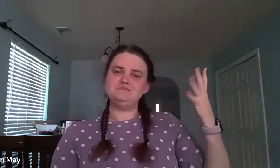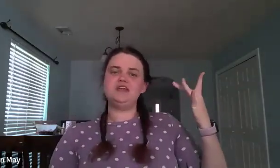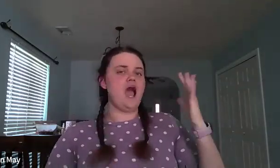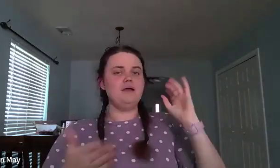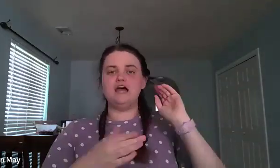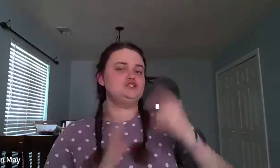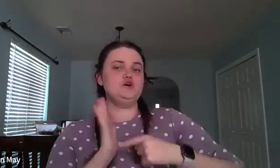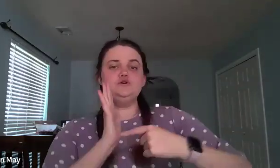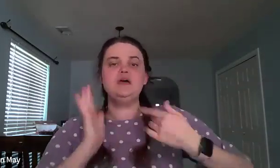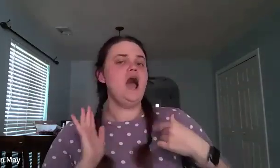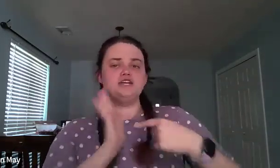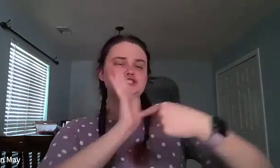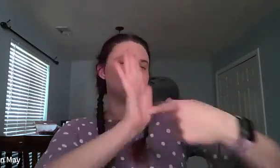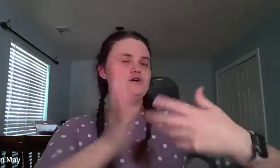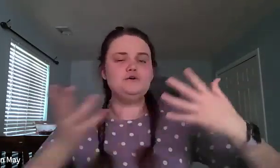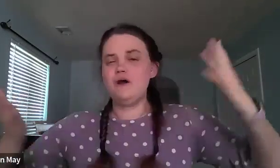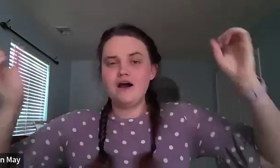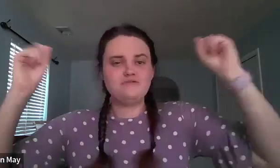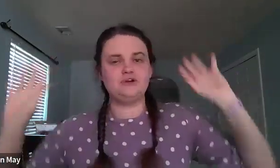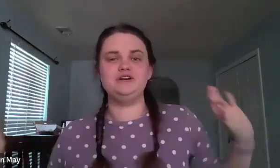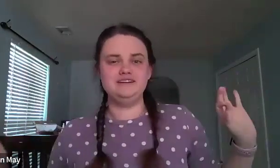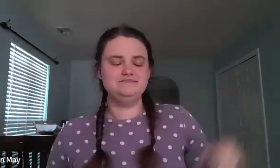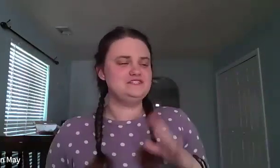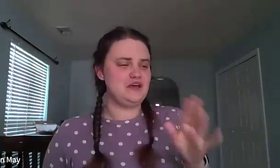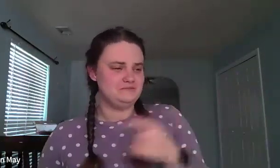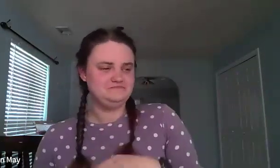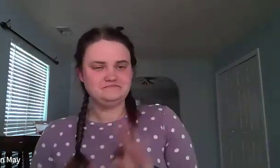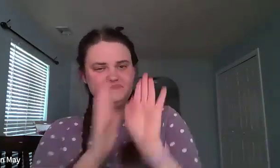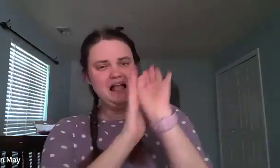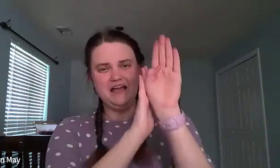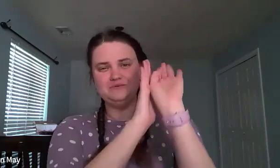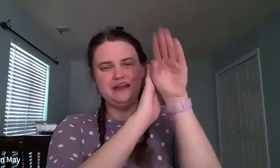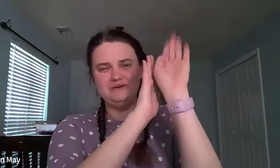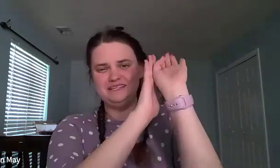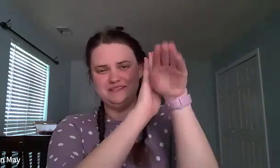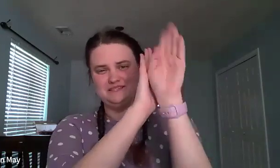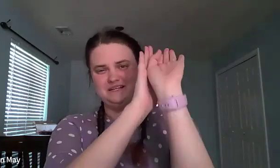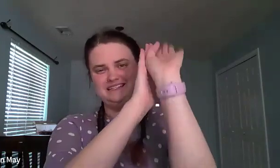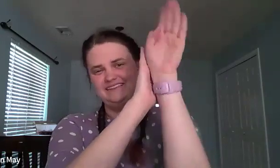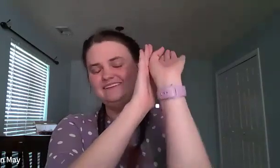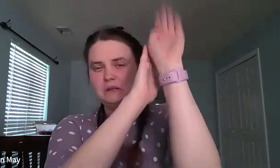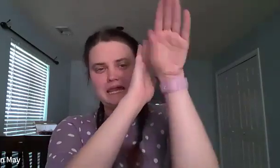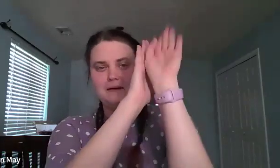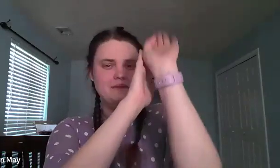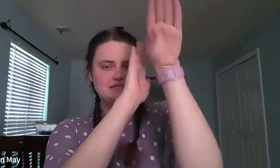done. I showed off. We're good. So that's what I always see with this one is like the little layup